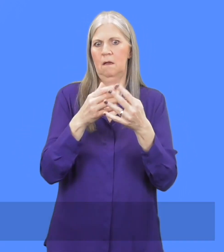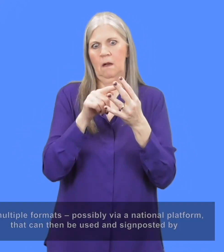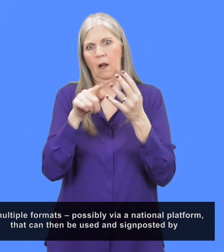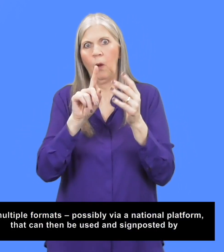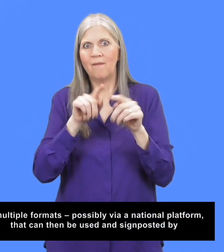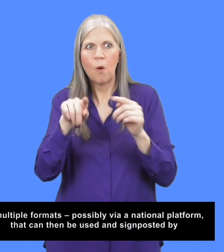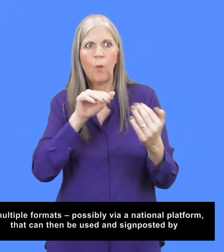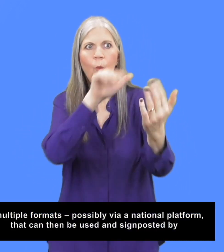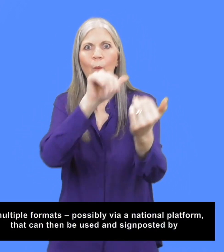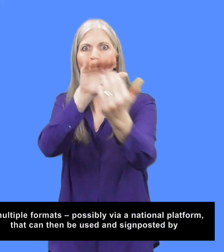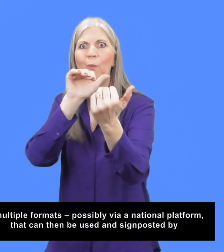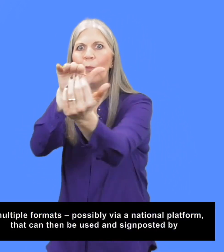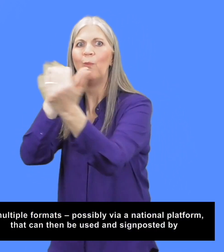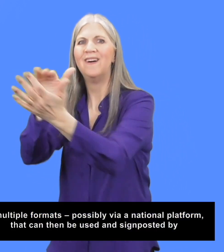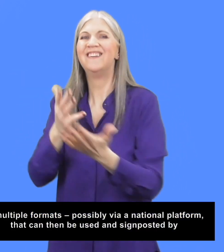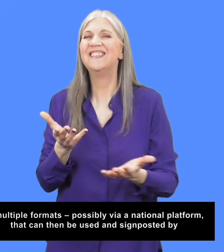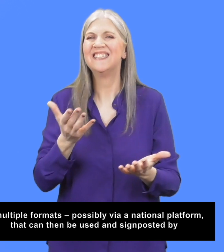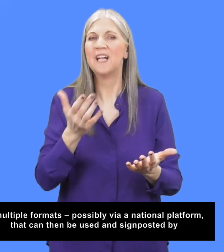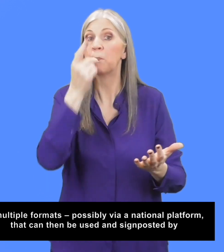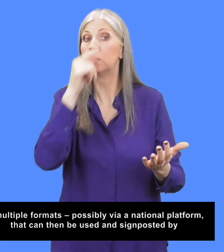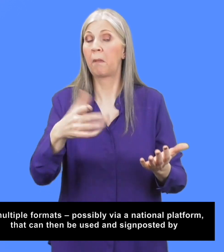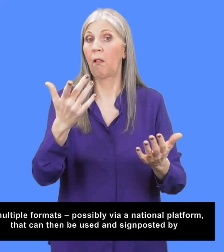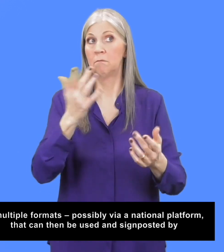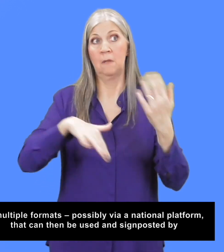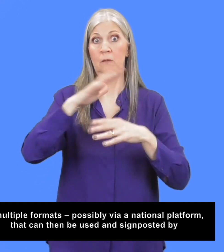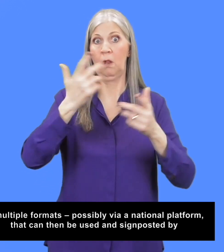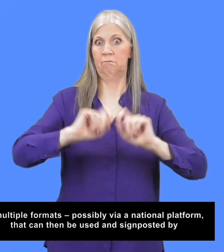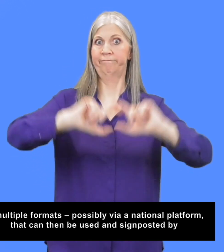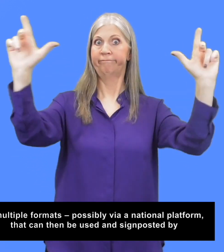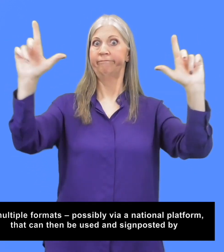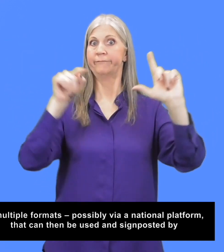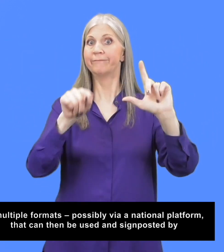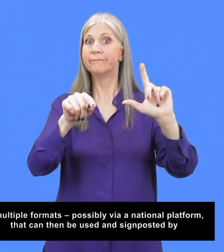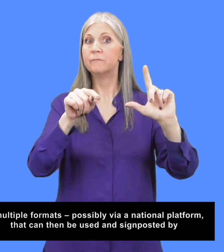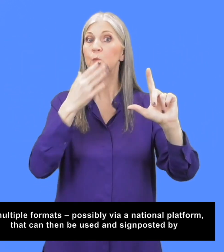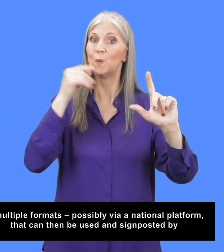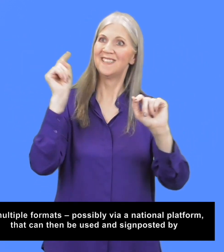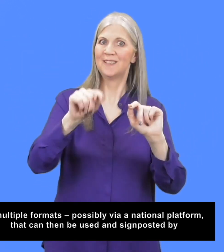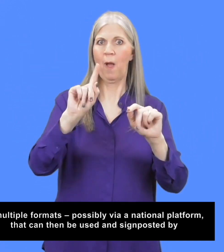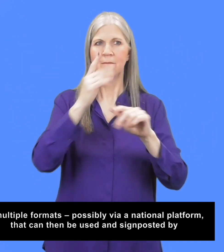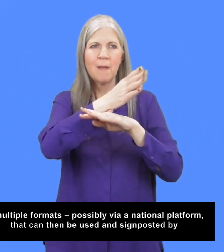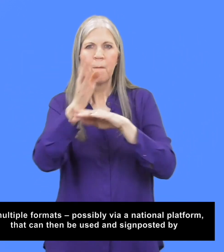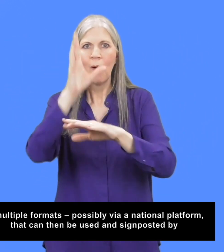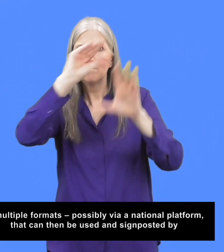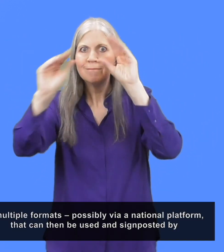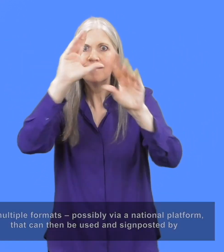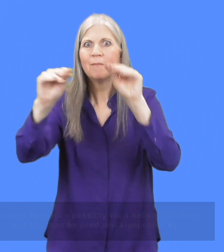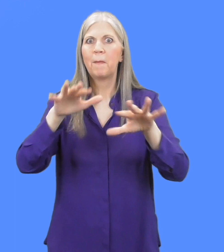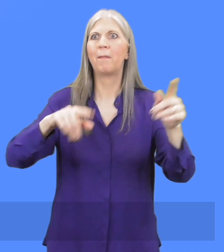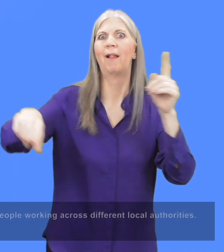multiple formats, possibly via a national platform that can then be used and signposted by people working